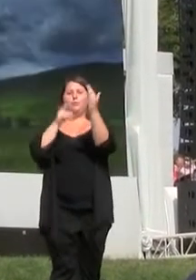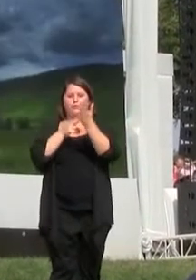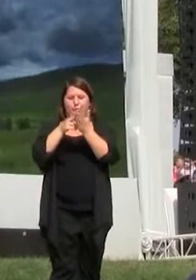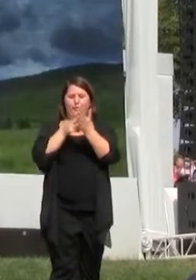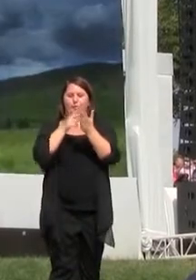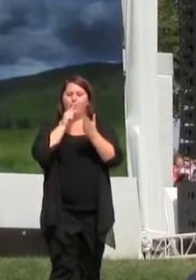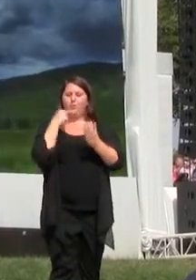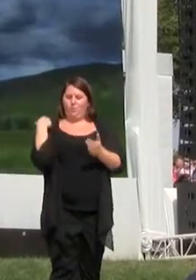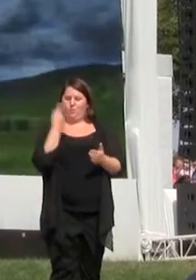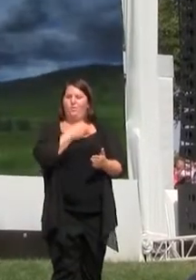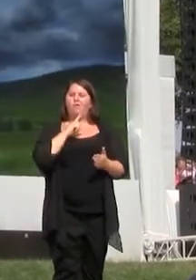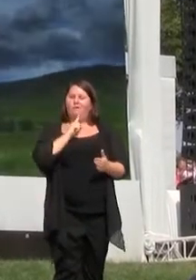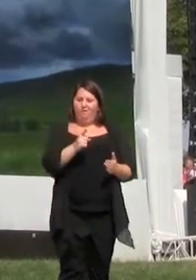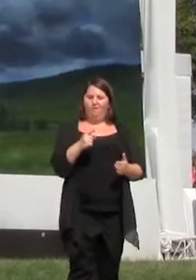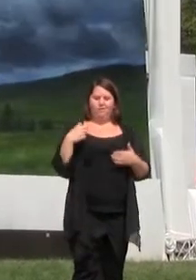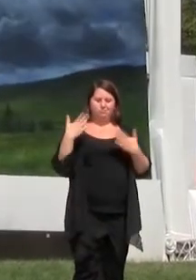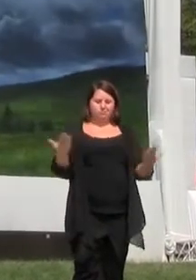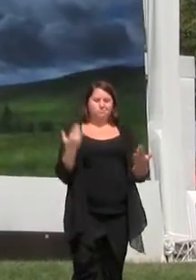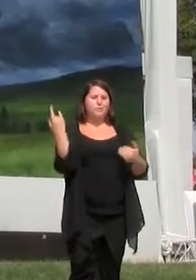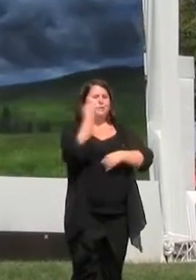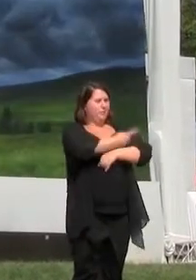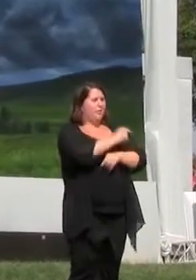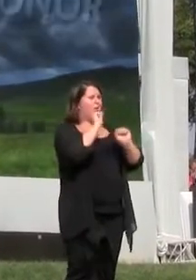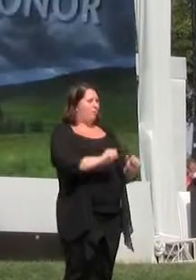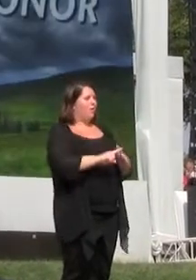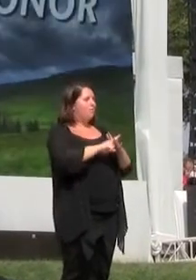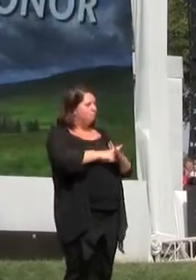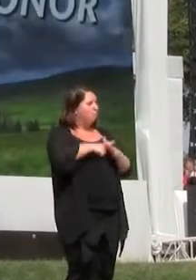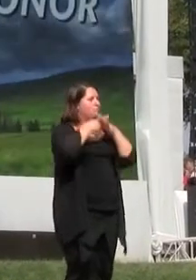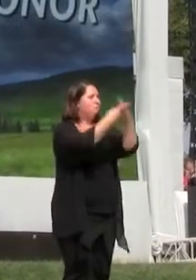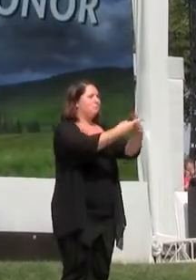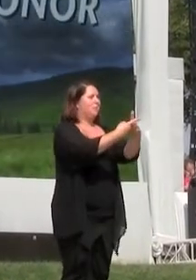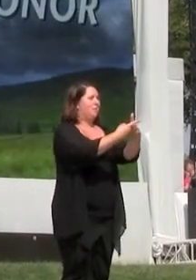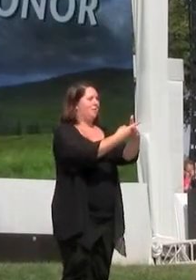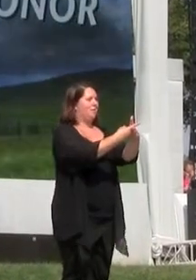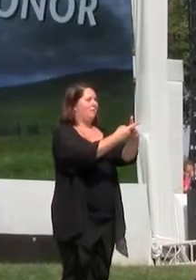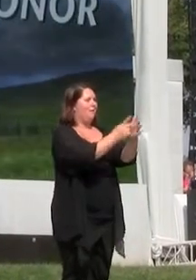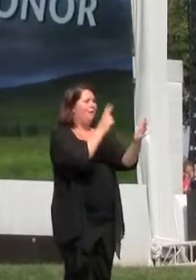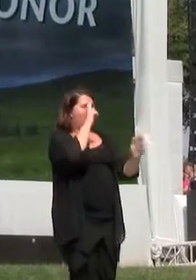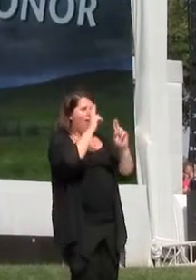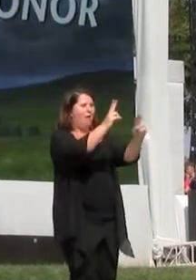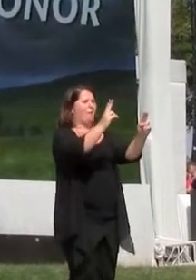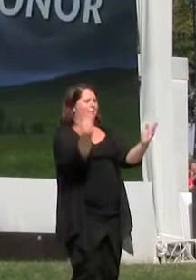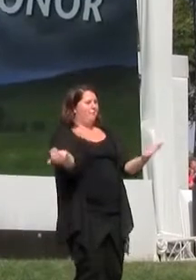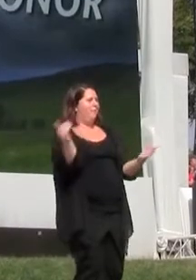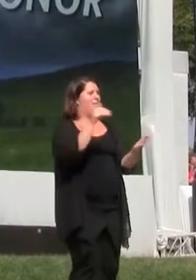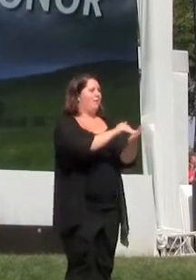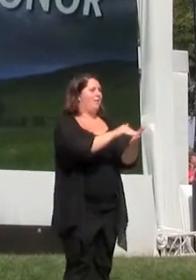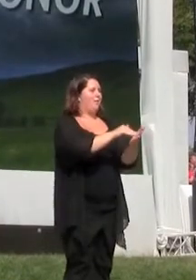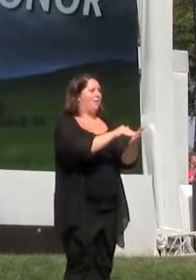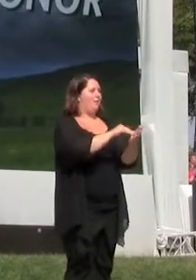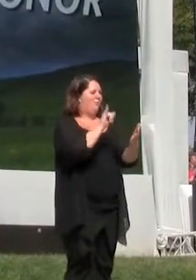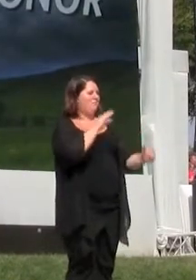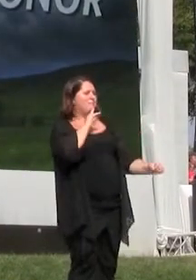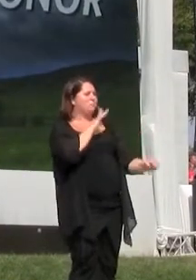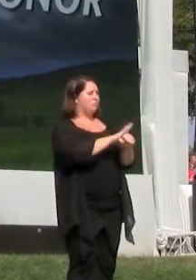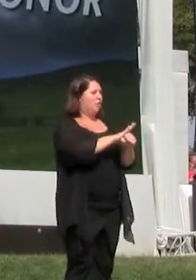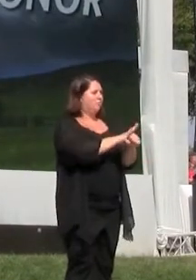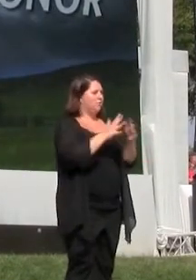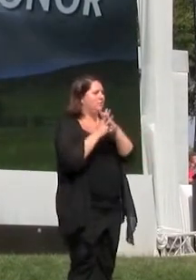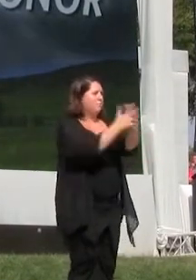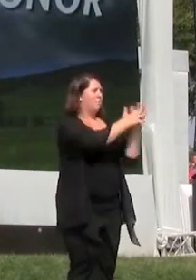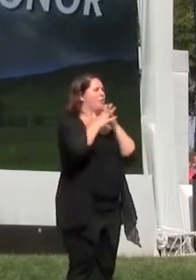we begin today to pledge to restore honor and the promise of